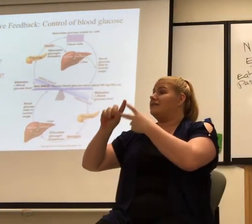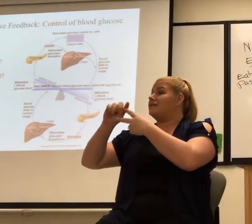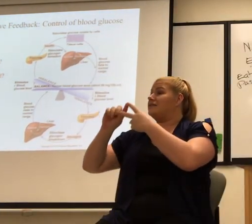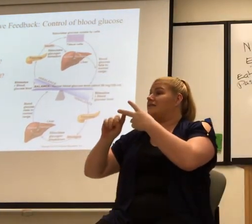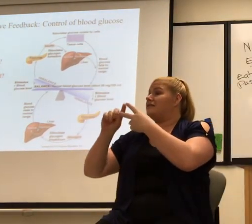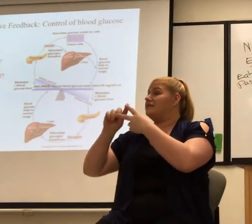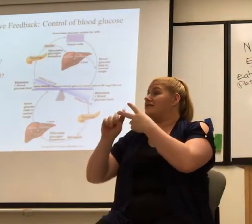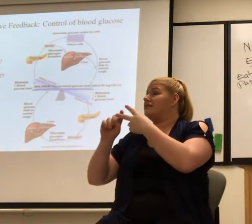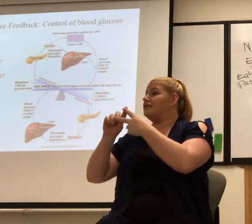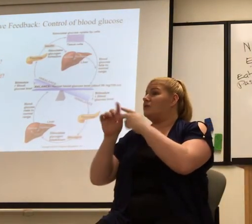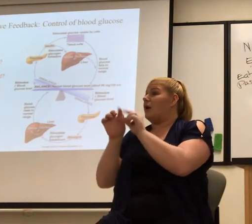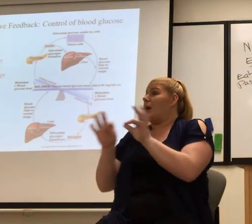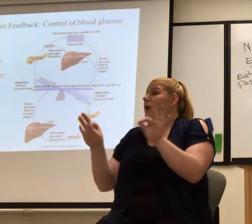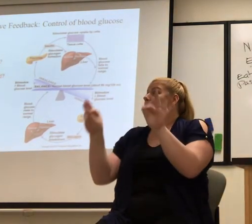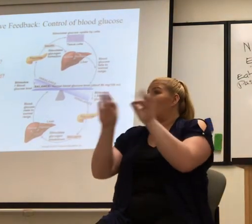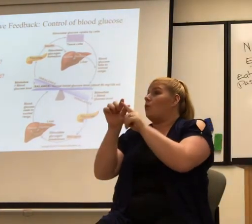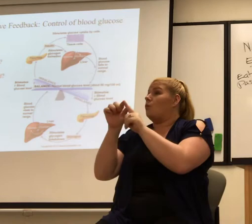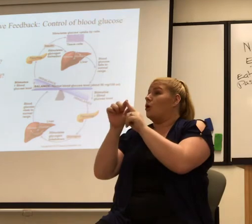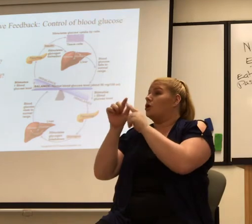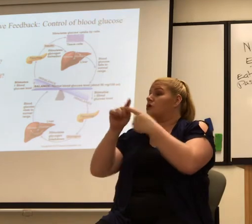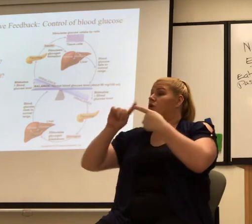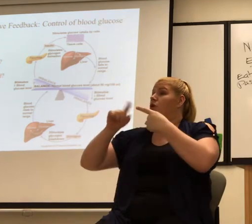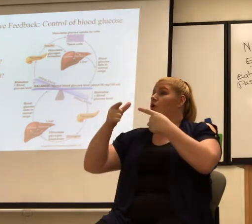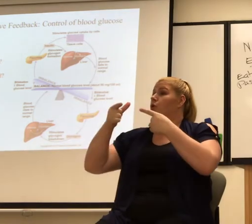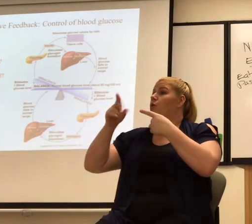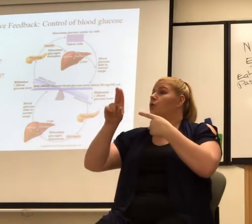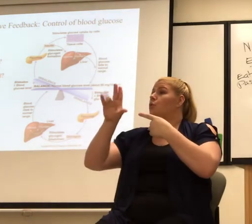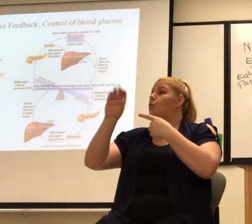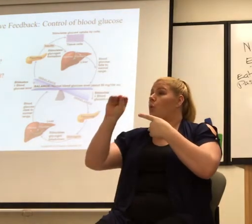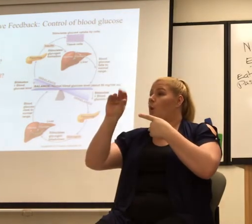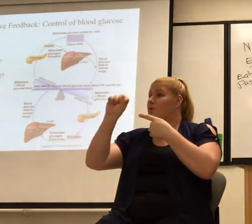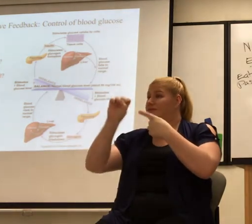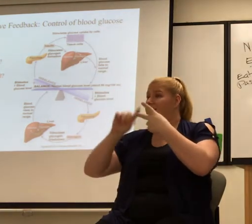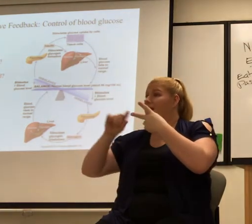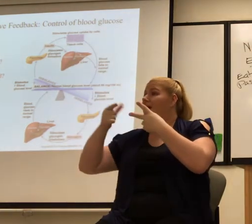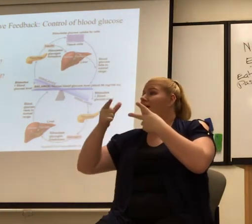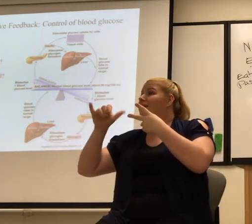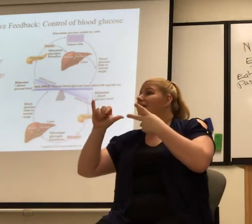So I'm running out of room here. Let me erase some of these top steps.